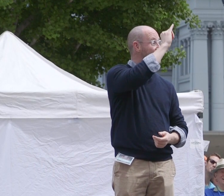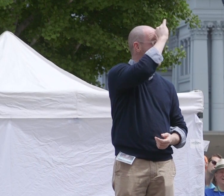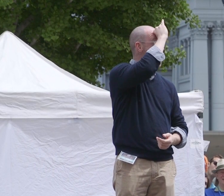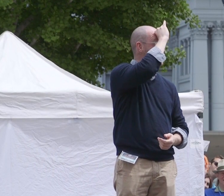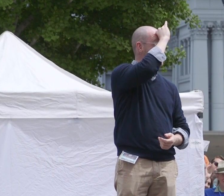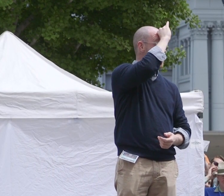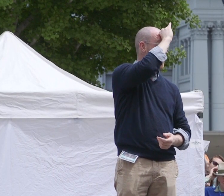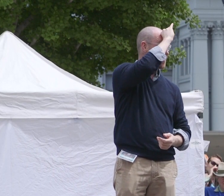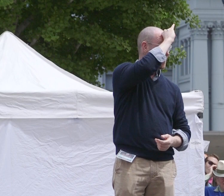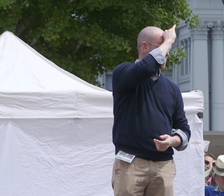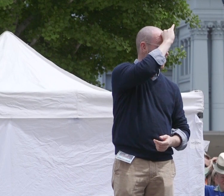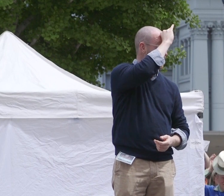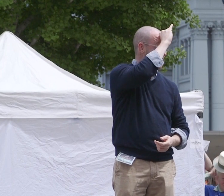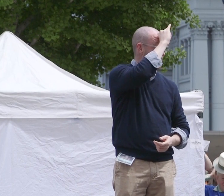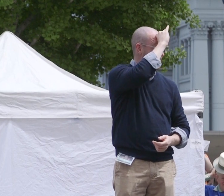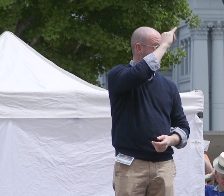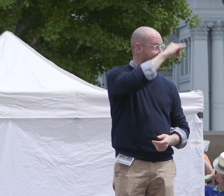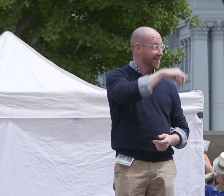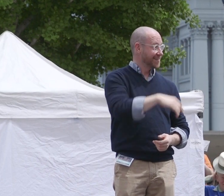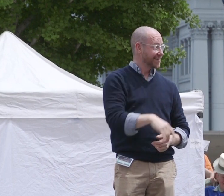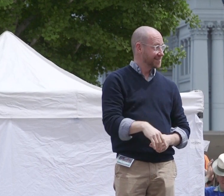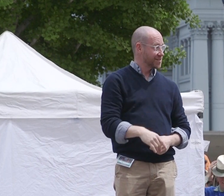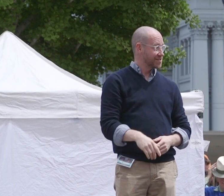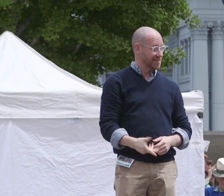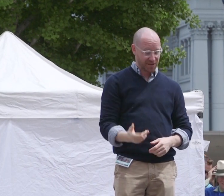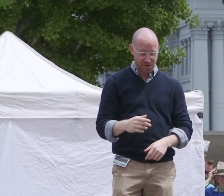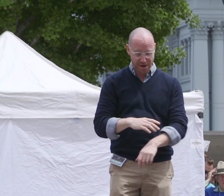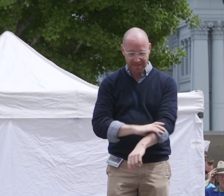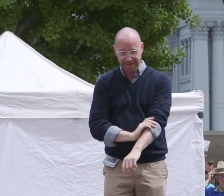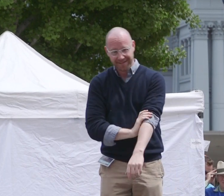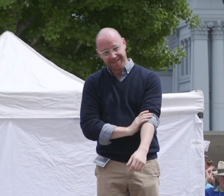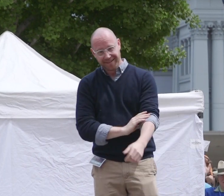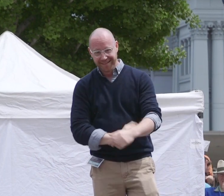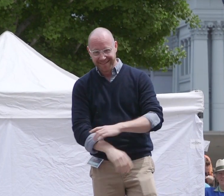Zero? It's an eye to the head. Oh, that's awesome.